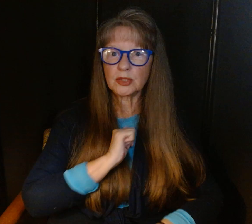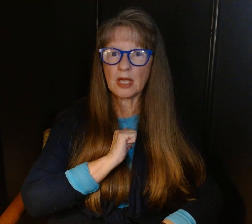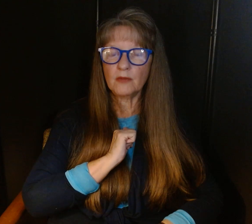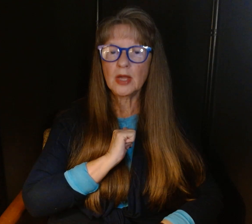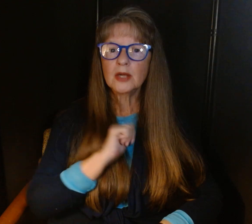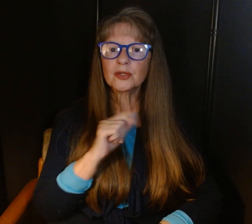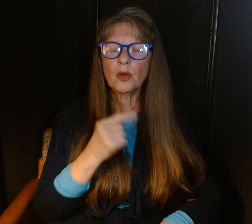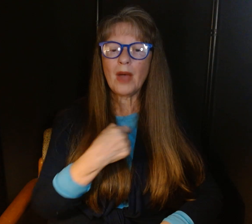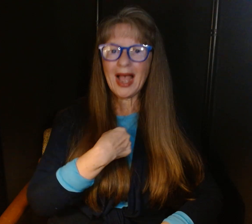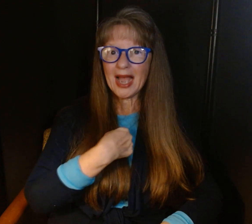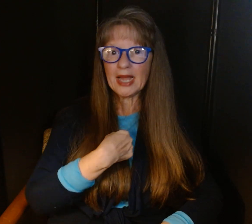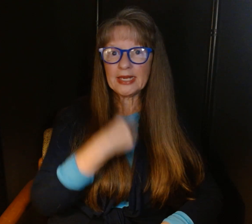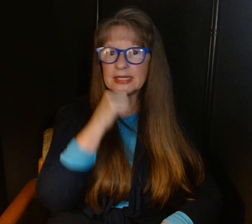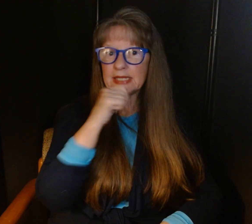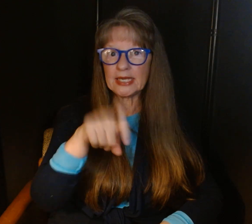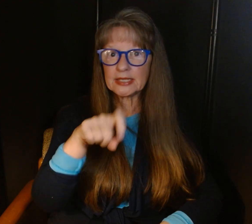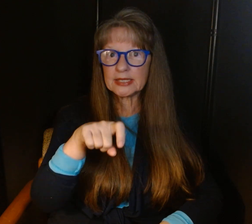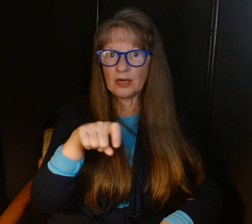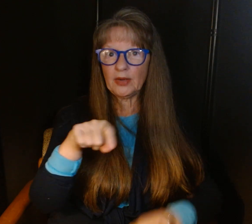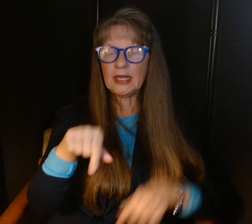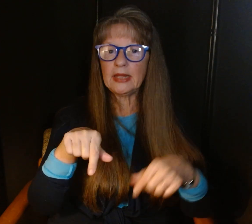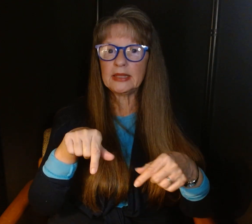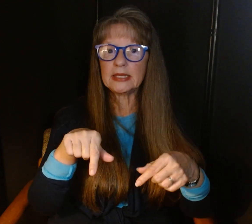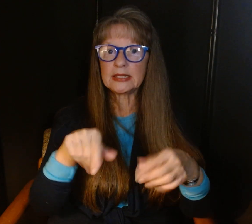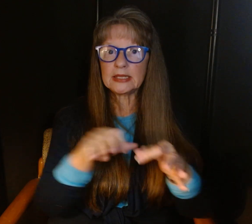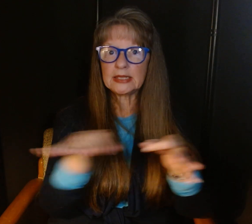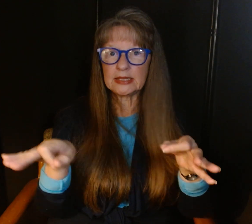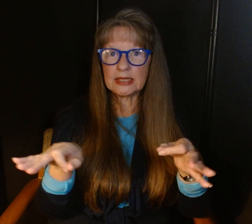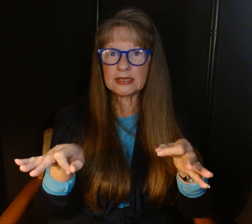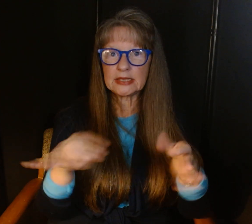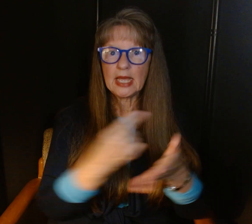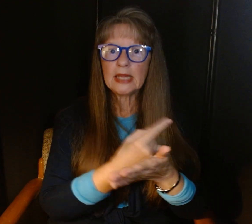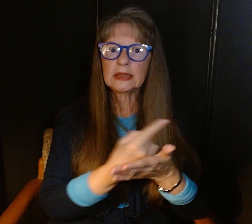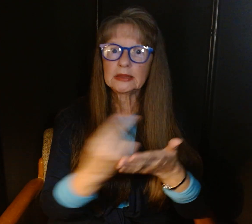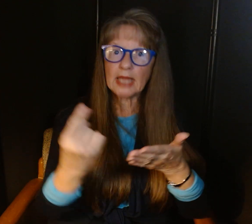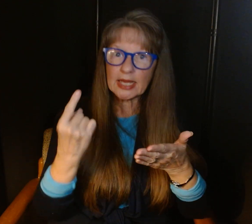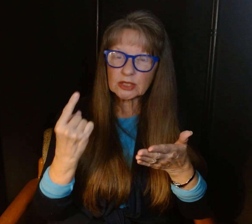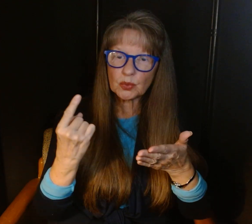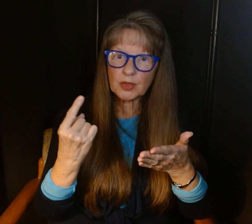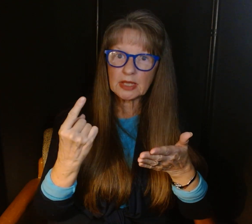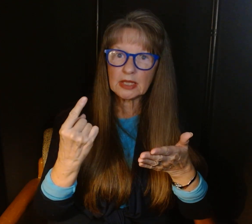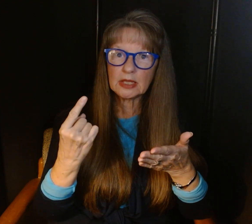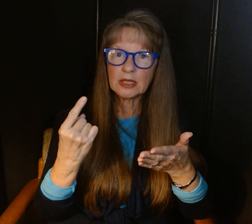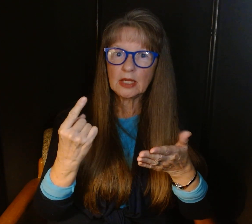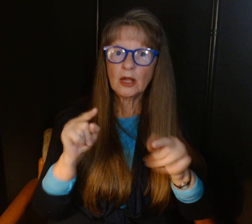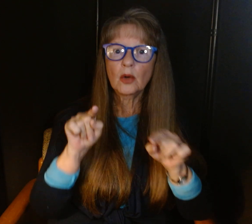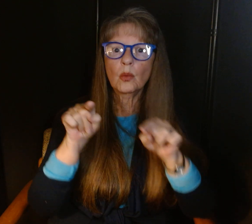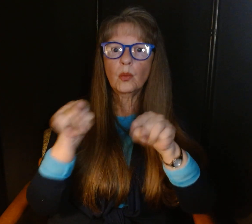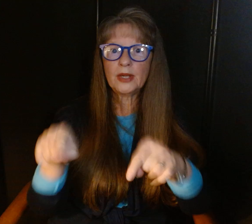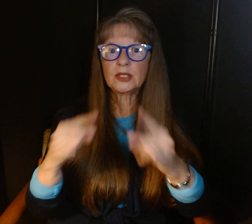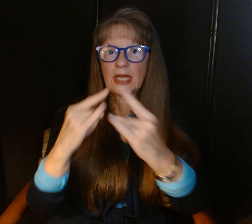yourself. So I is not necessary in this sentence. Last week went to